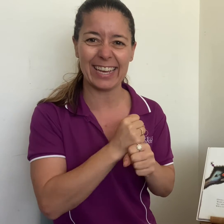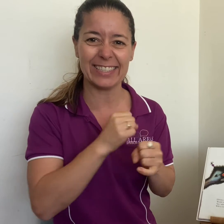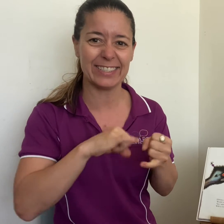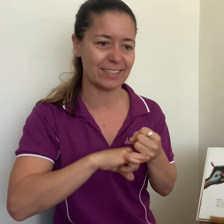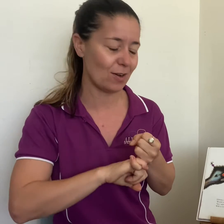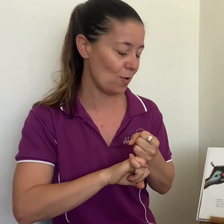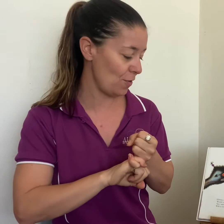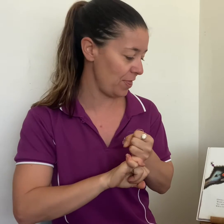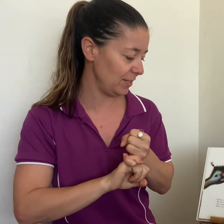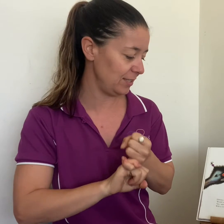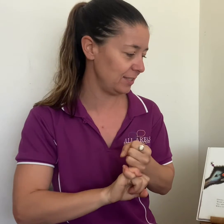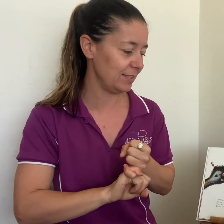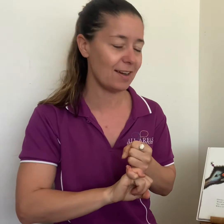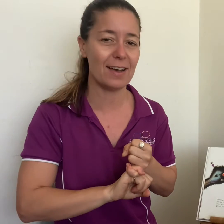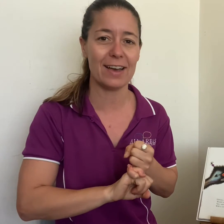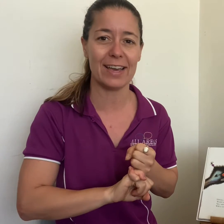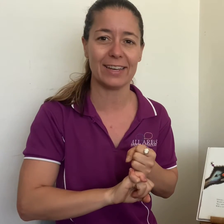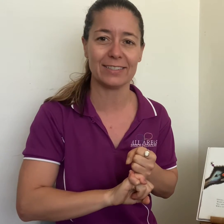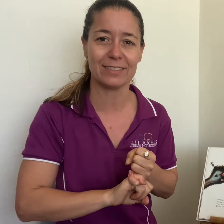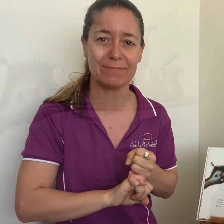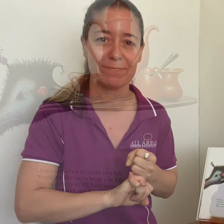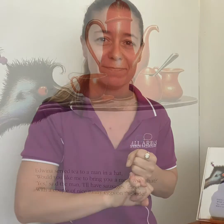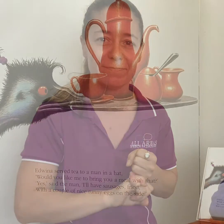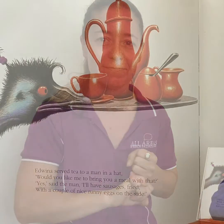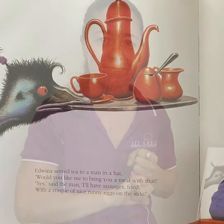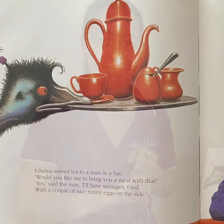eggs on the side.